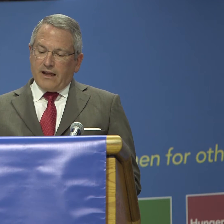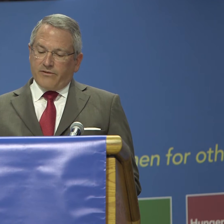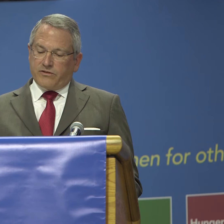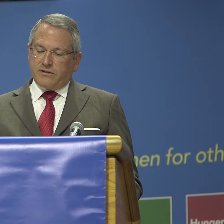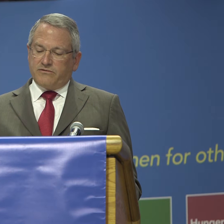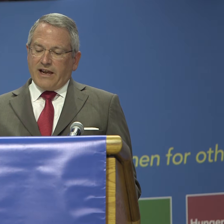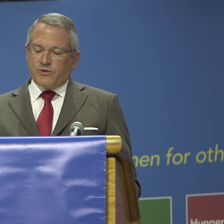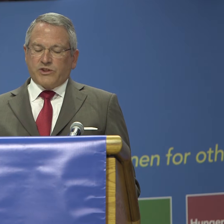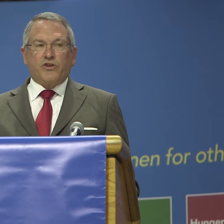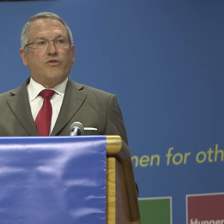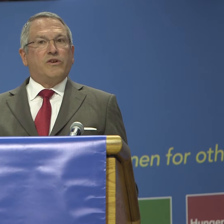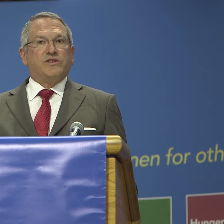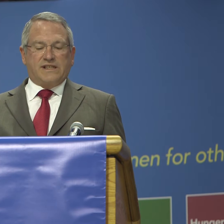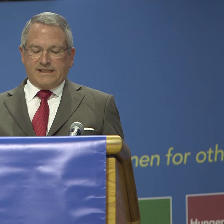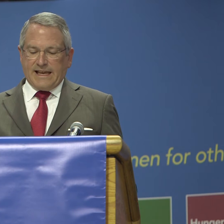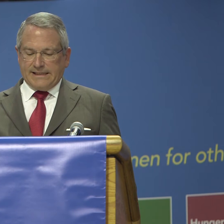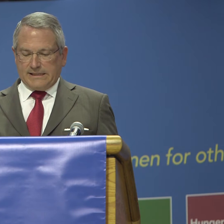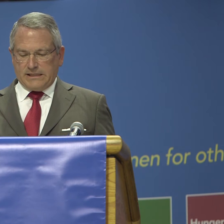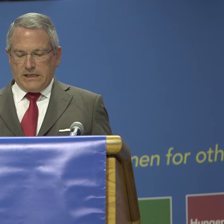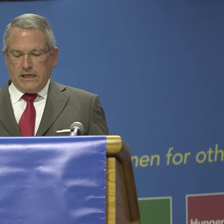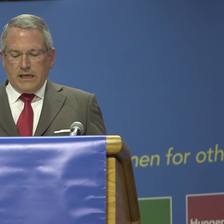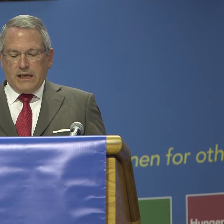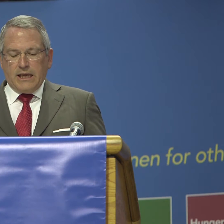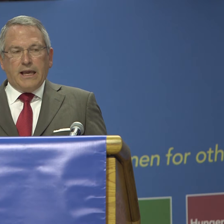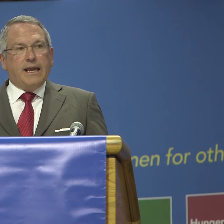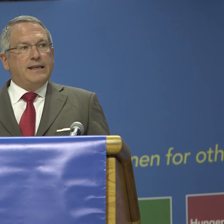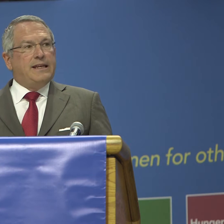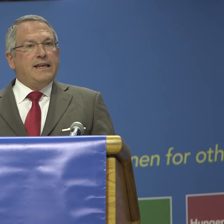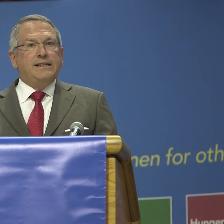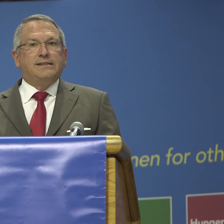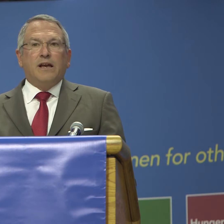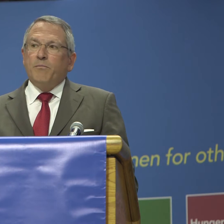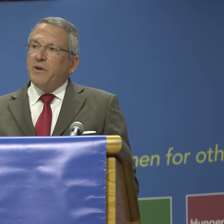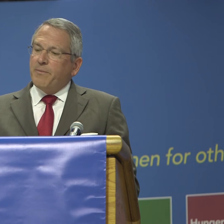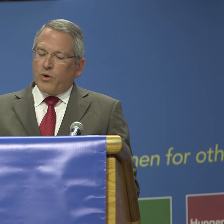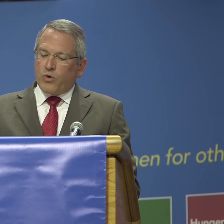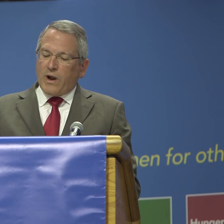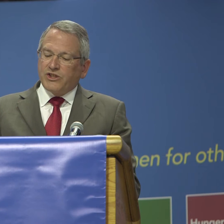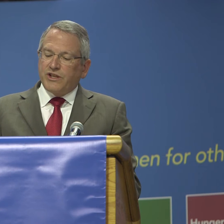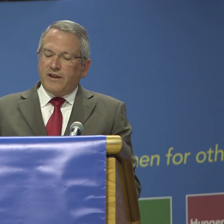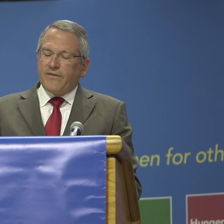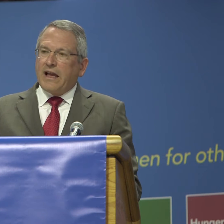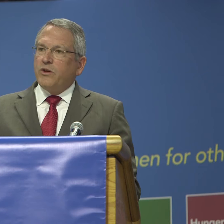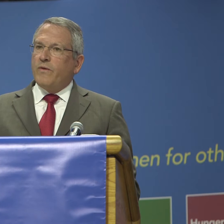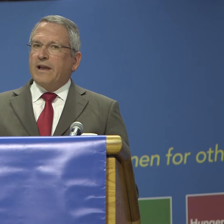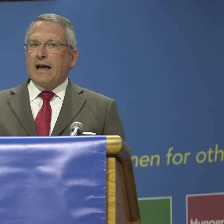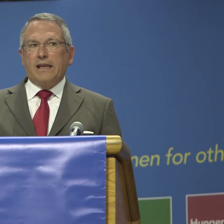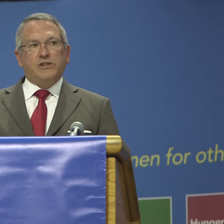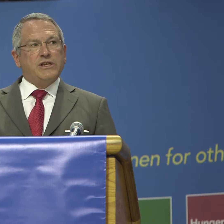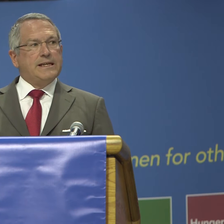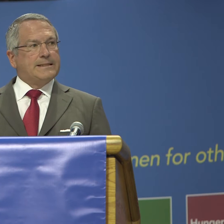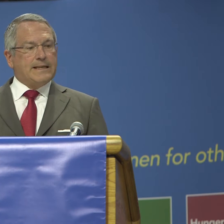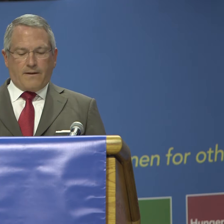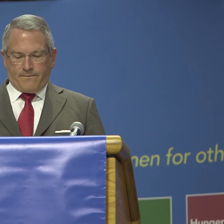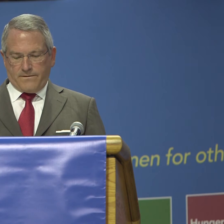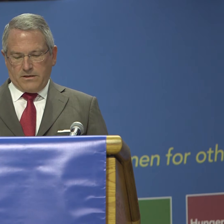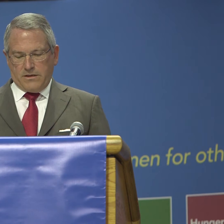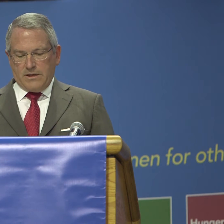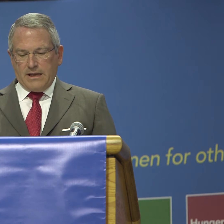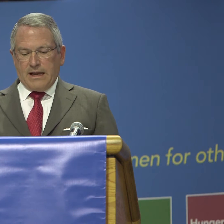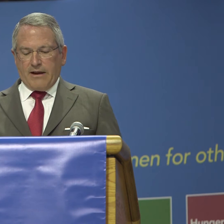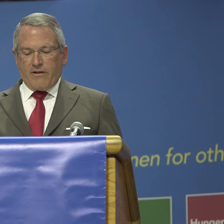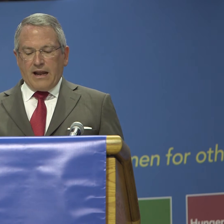of graduates' career success. Indeed, some people question the value of college